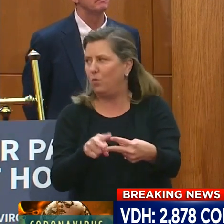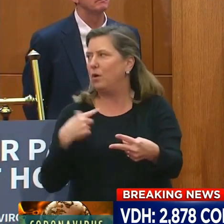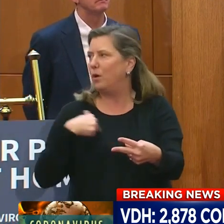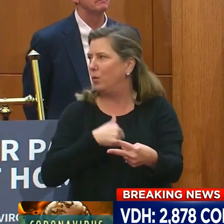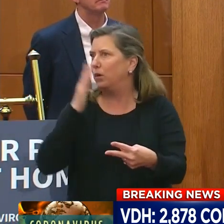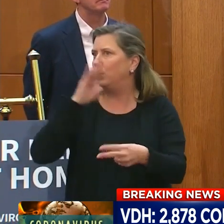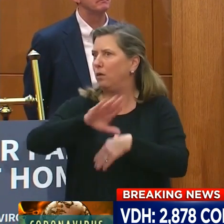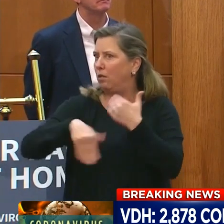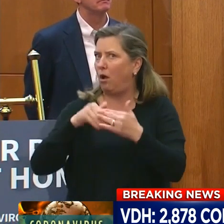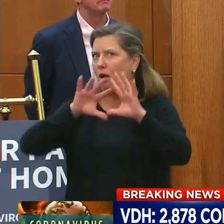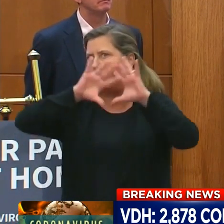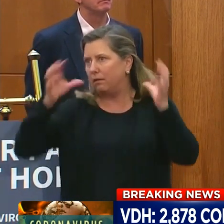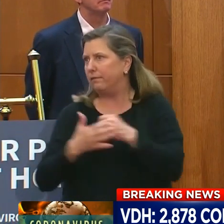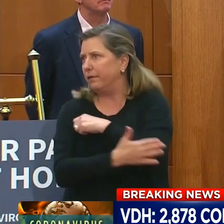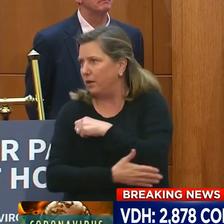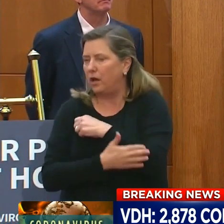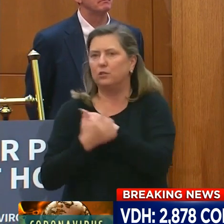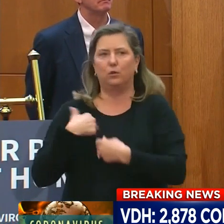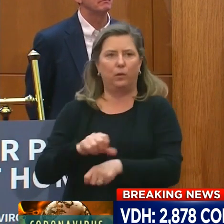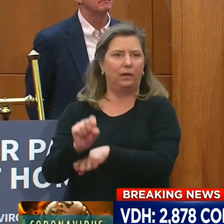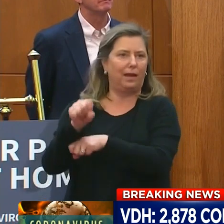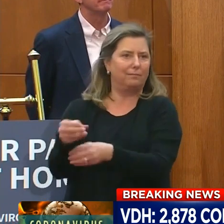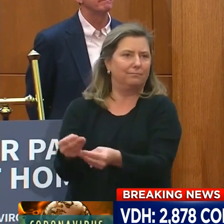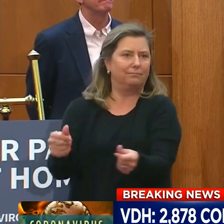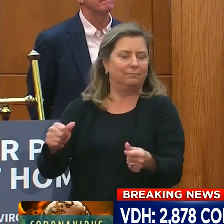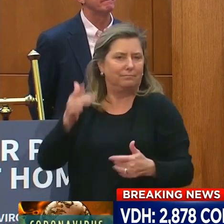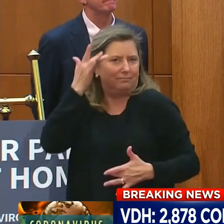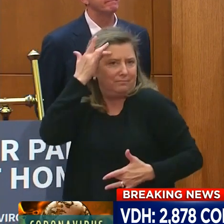all as a country be able to defeat this pandemic.